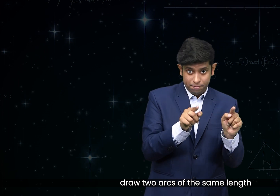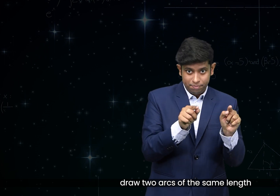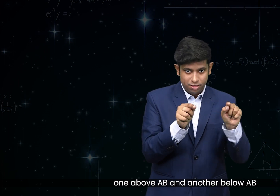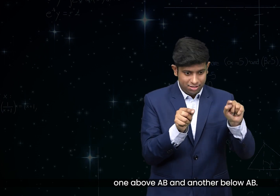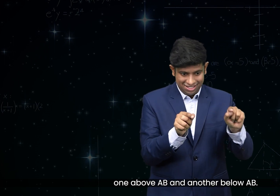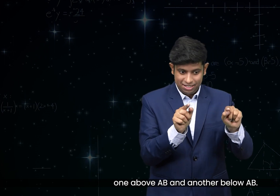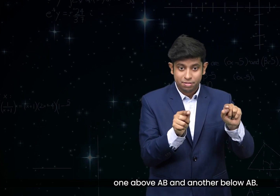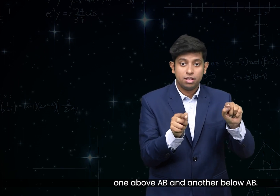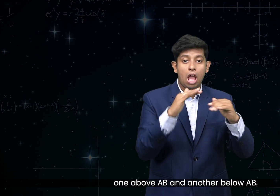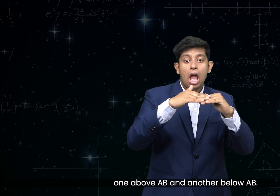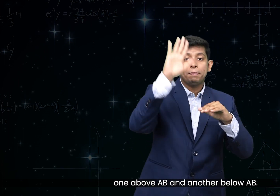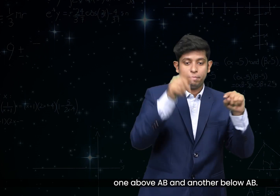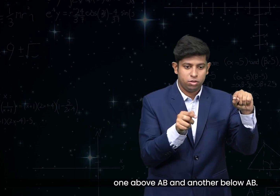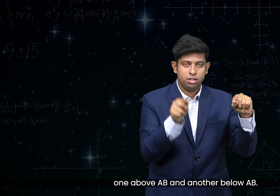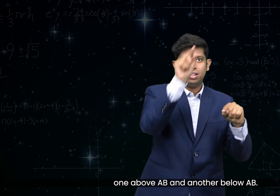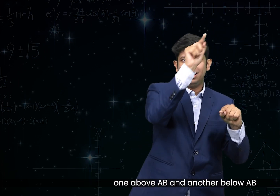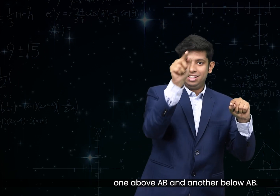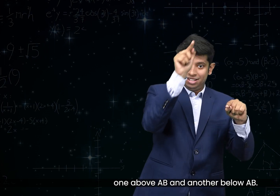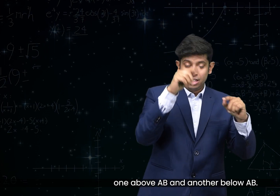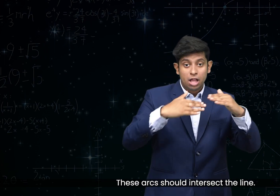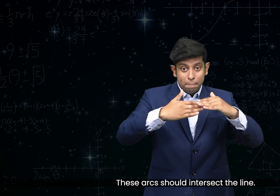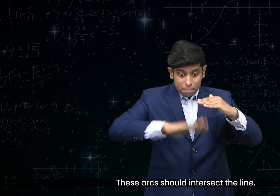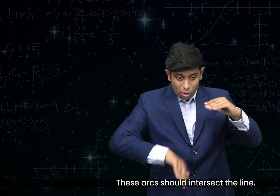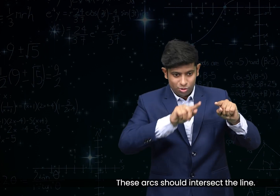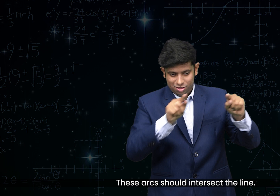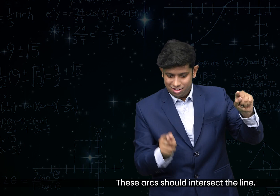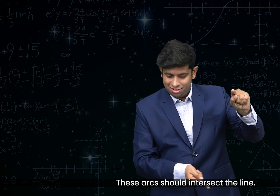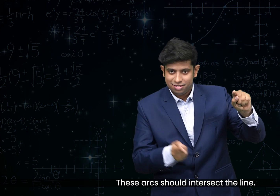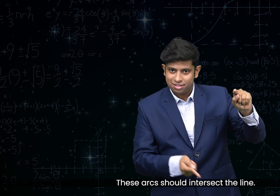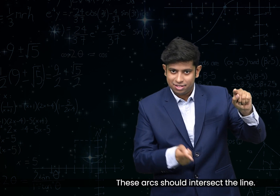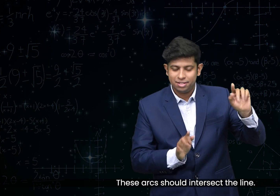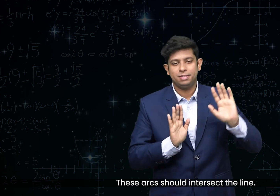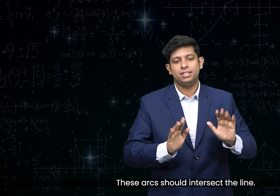length, one above AB and another below AB. These arcs should intersect the line.